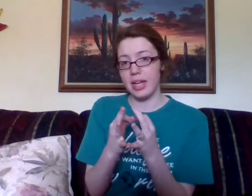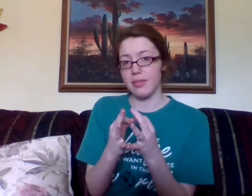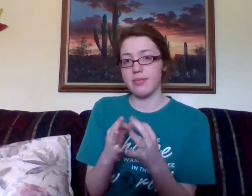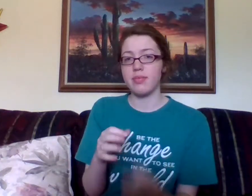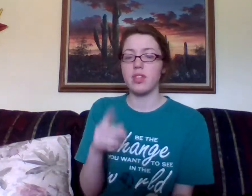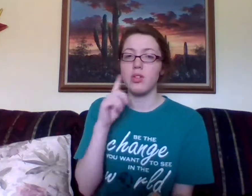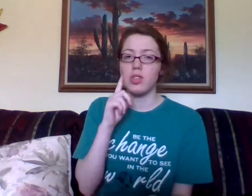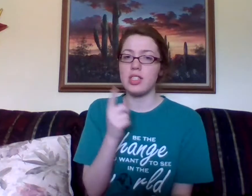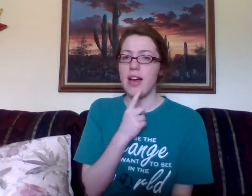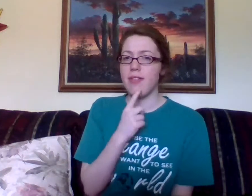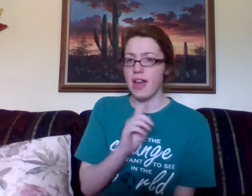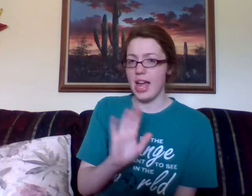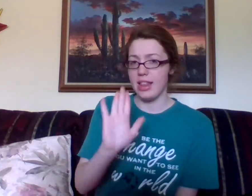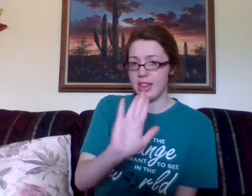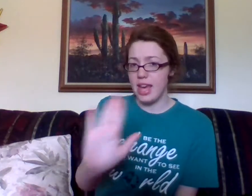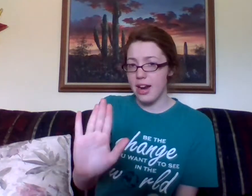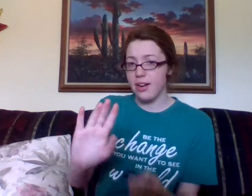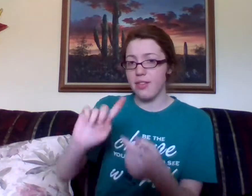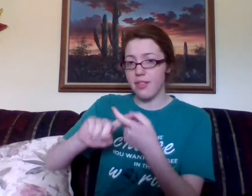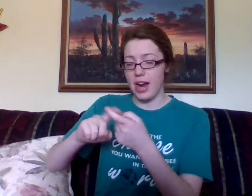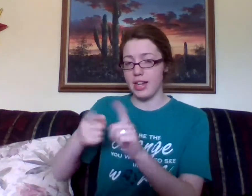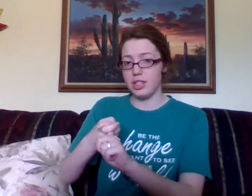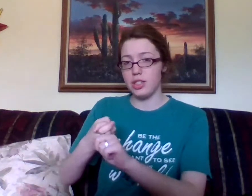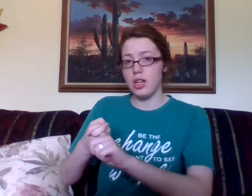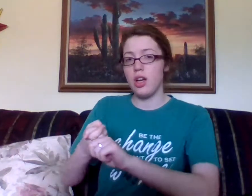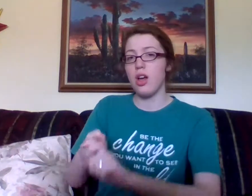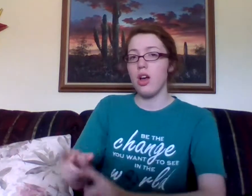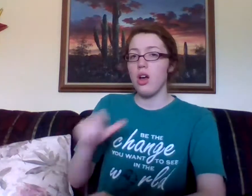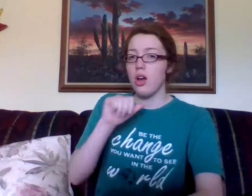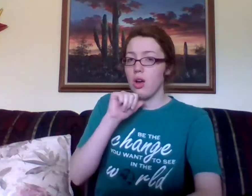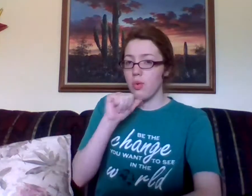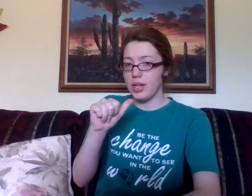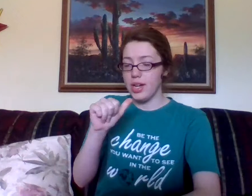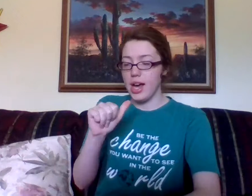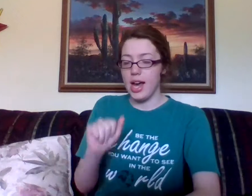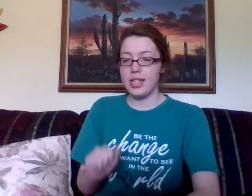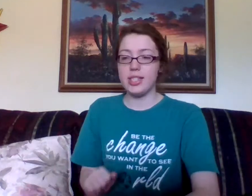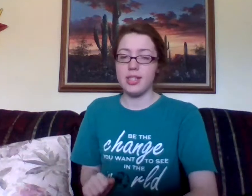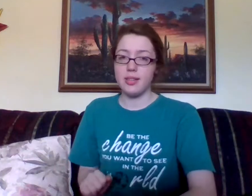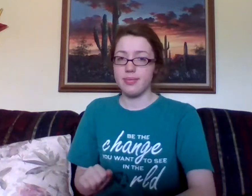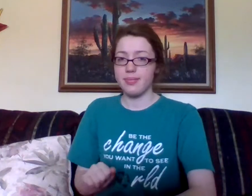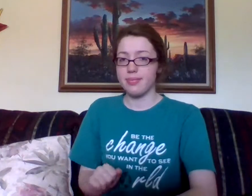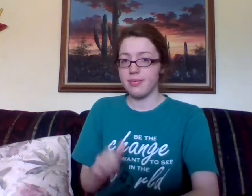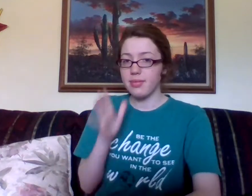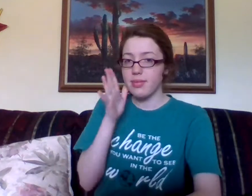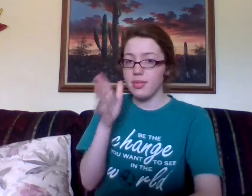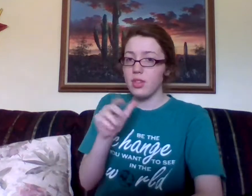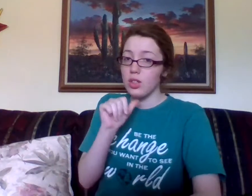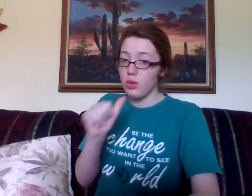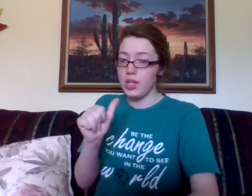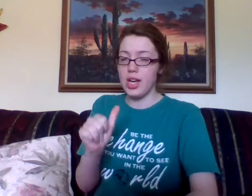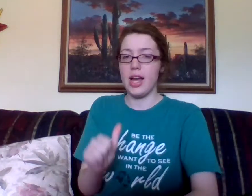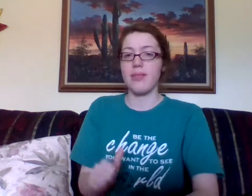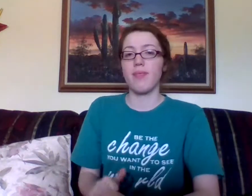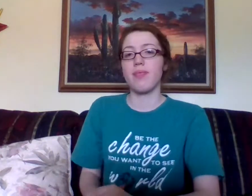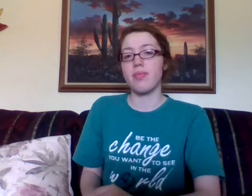family was deaf and their friends would not would not